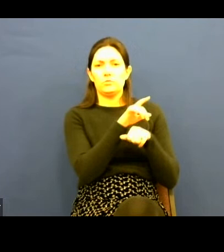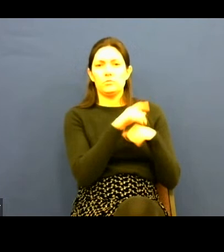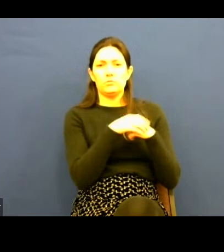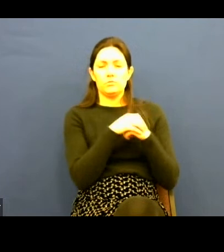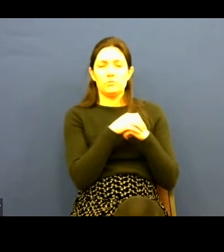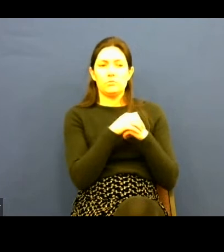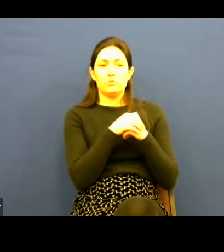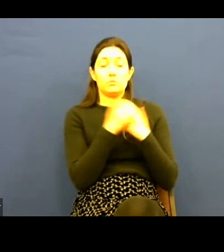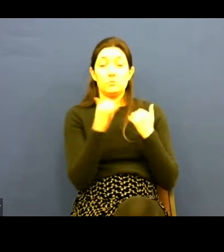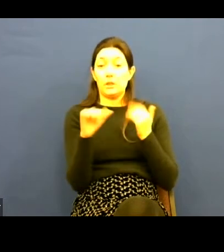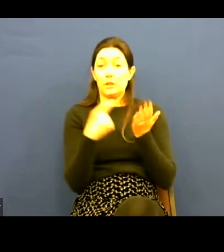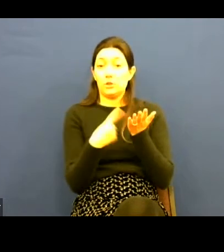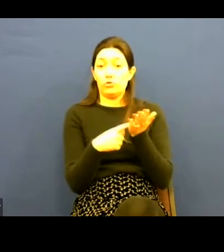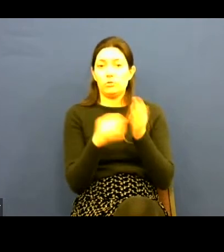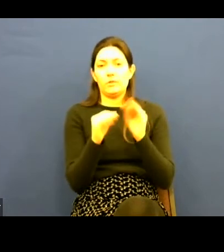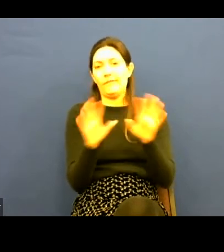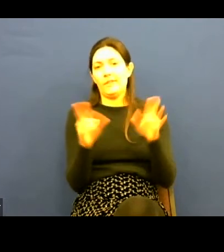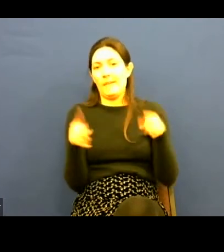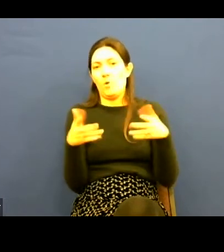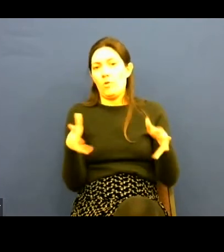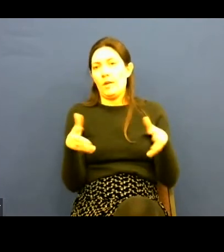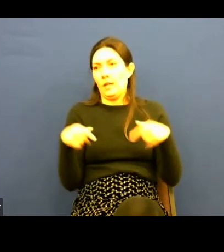Obviously, we just had some during the public hearing.